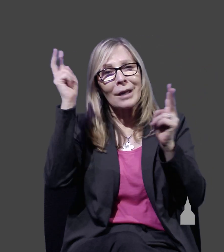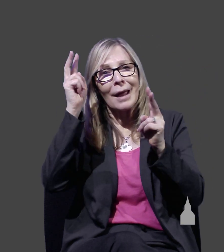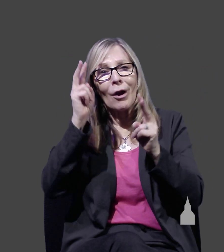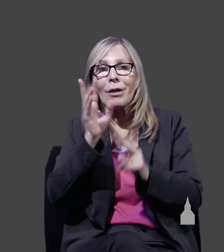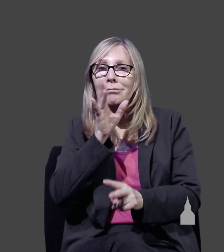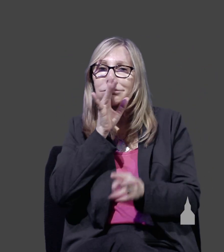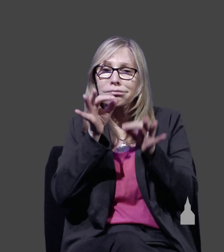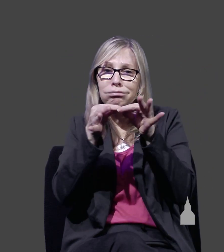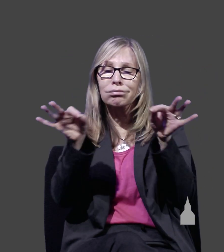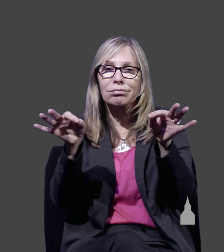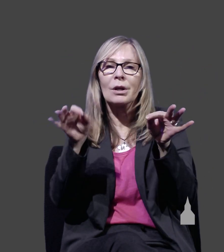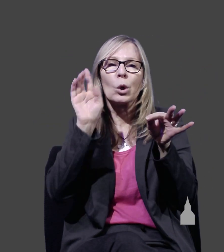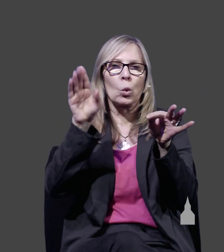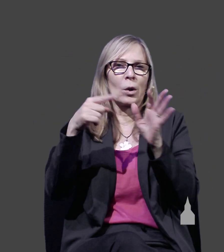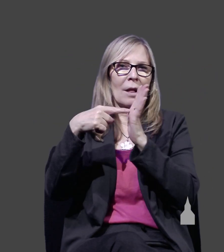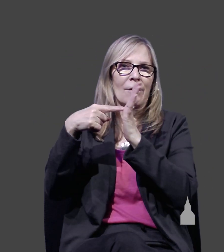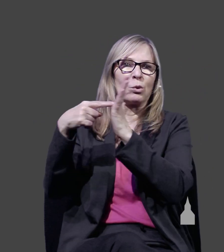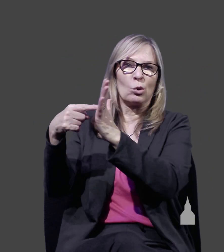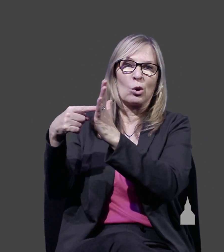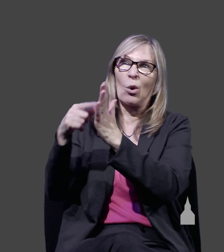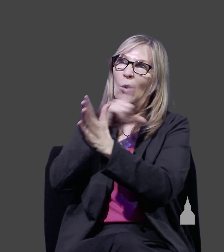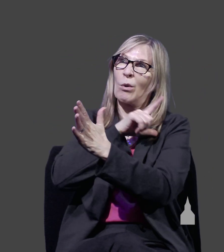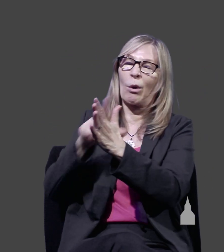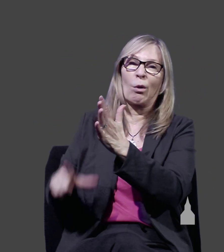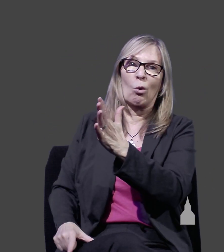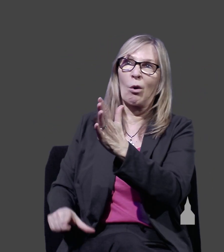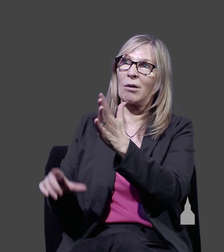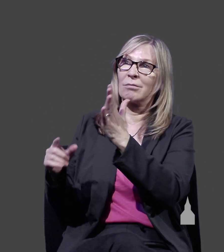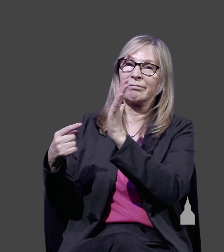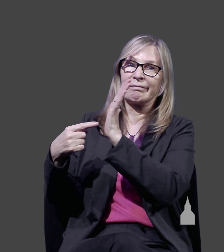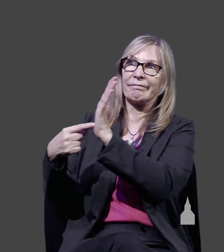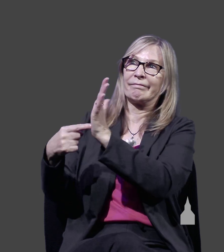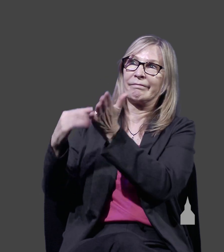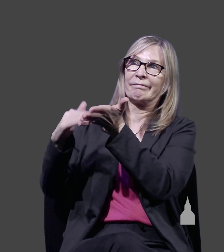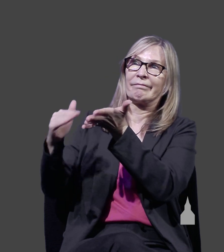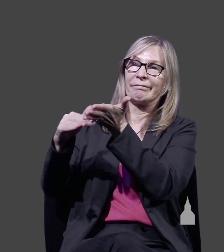people speak, they shall give an accounting for it in the day of judgment.